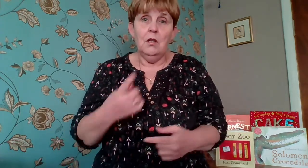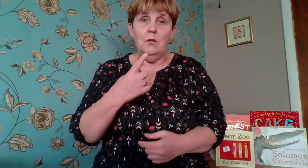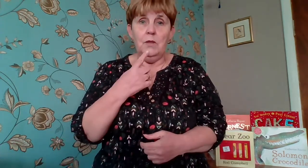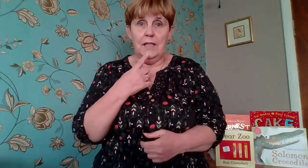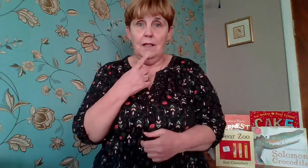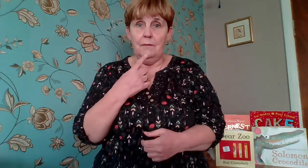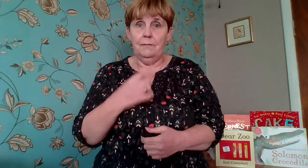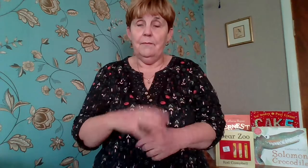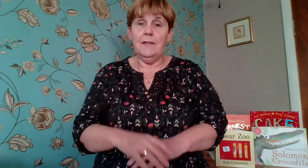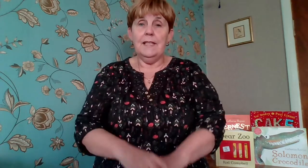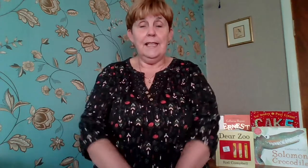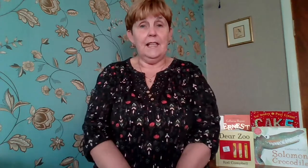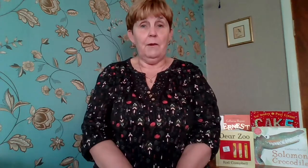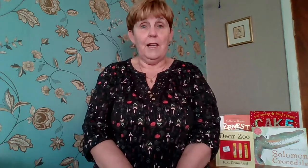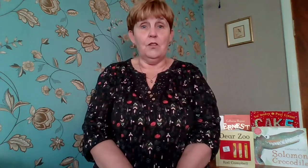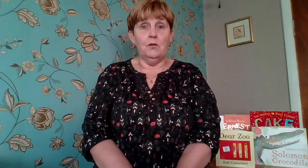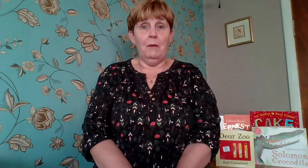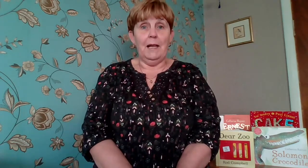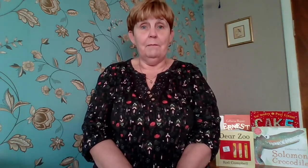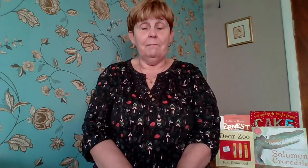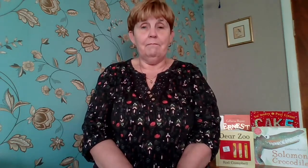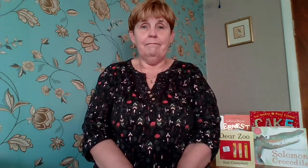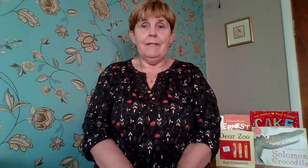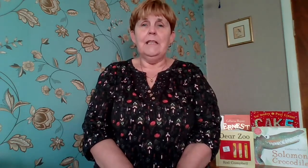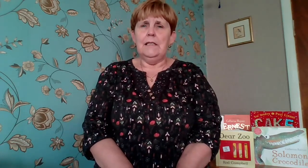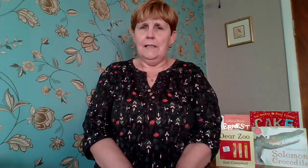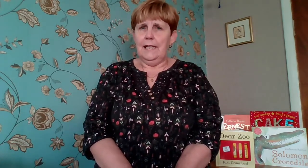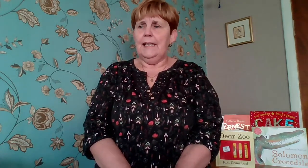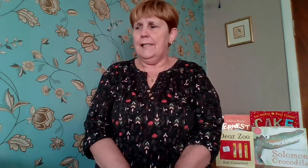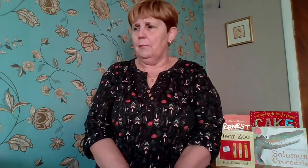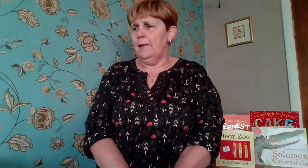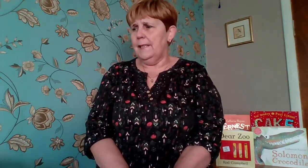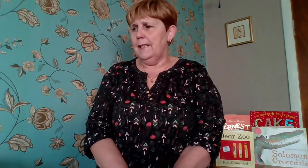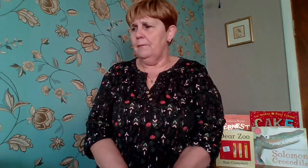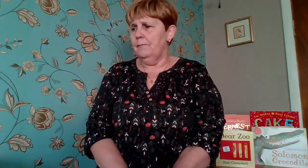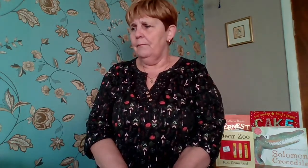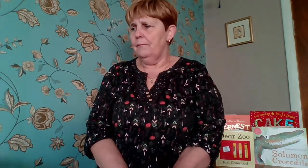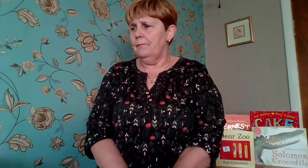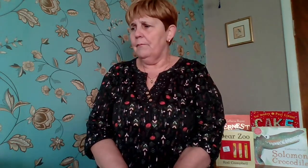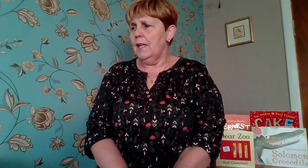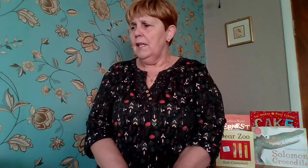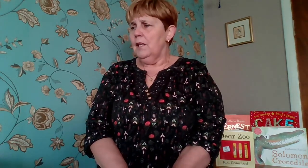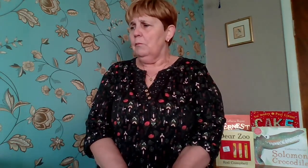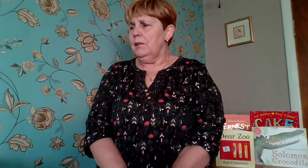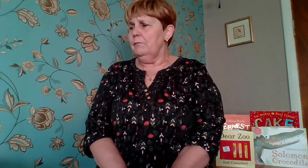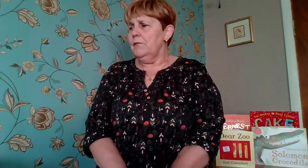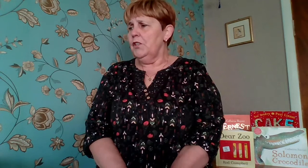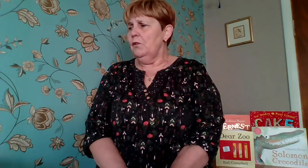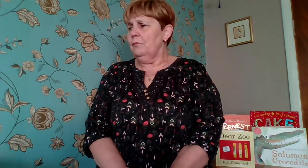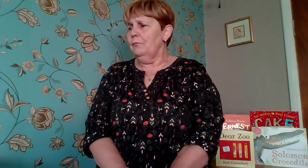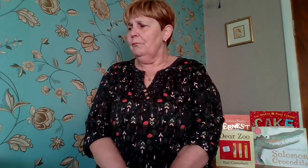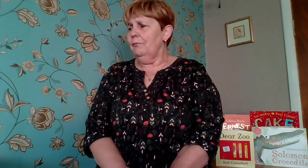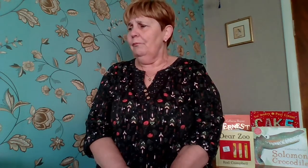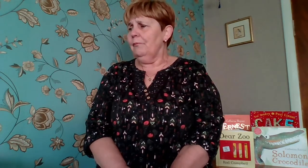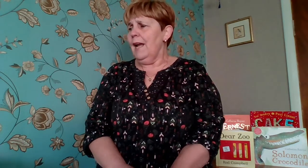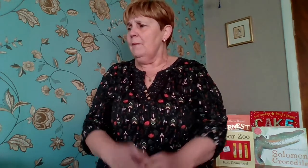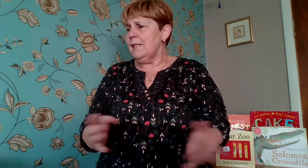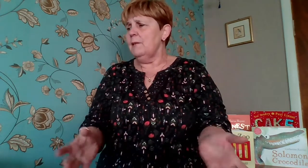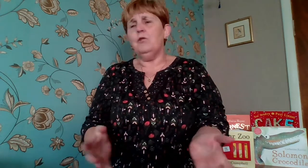Oh dear, said the wise old man, that is a pity. But do you know, I'm a simple